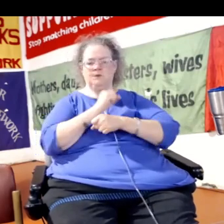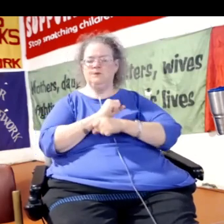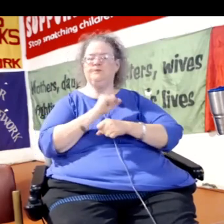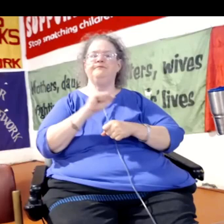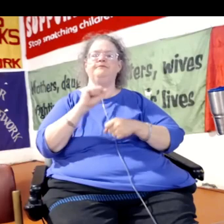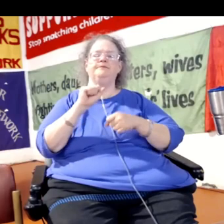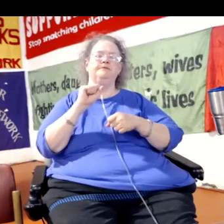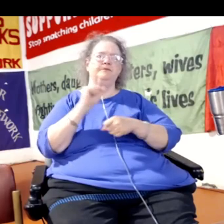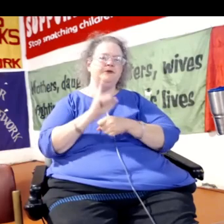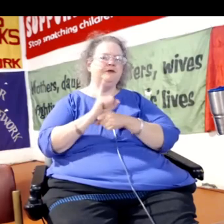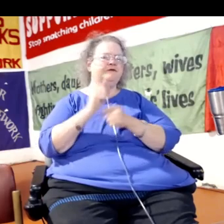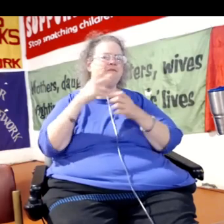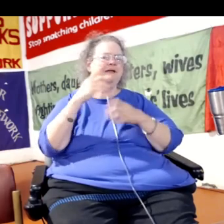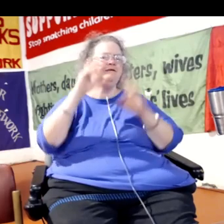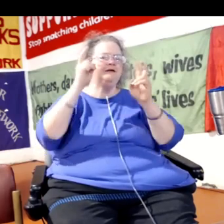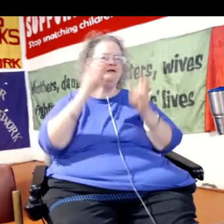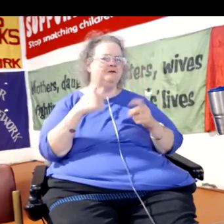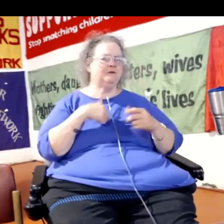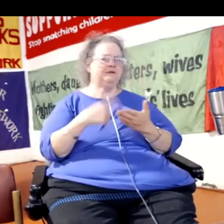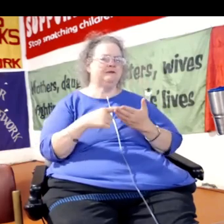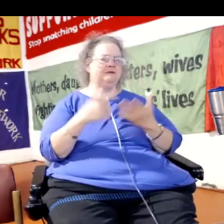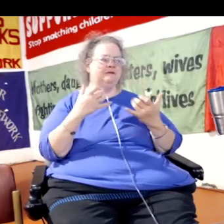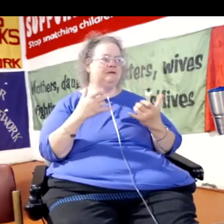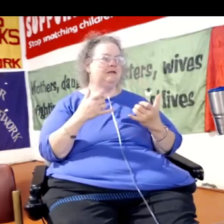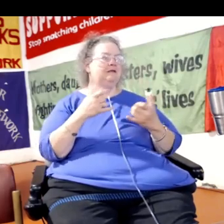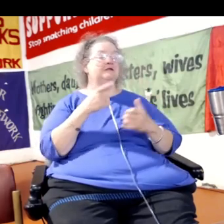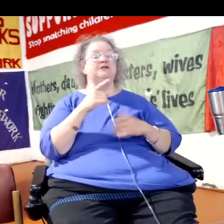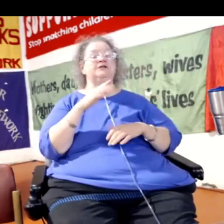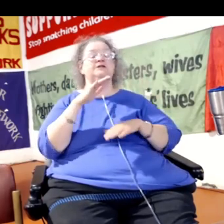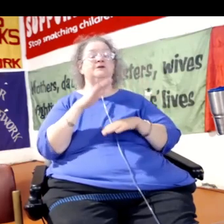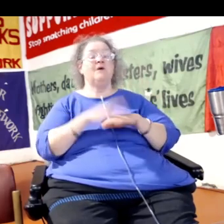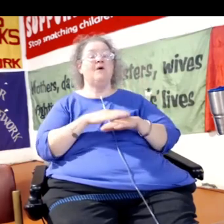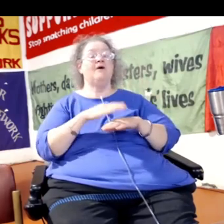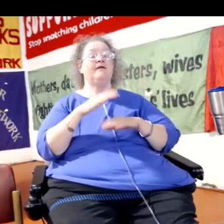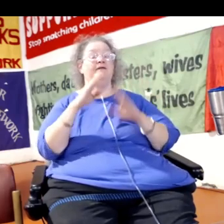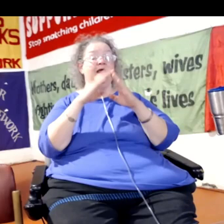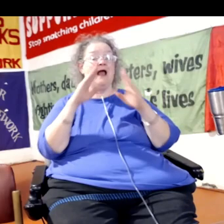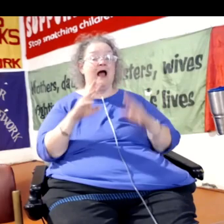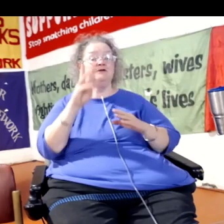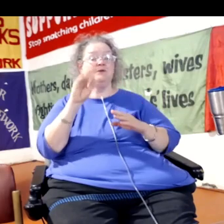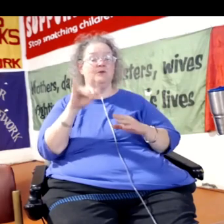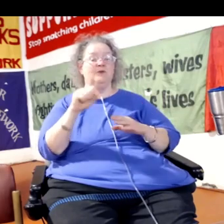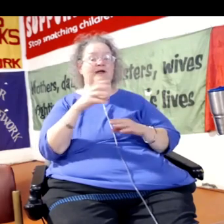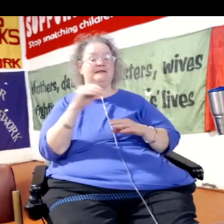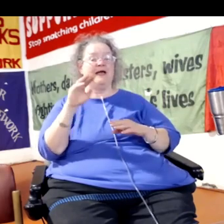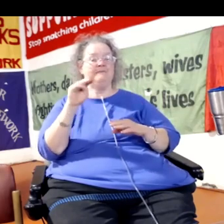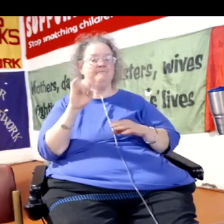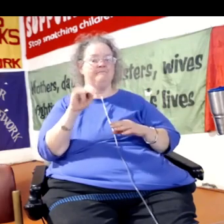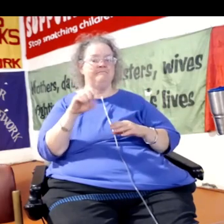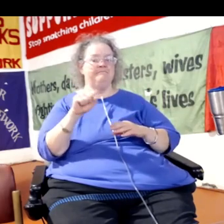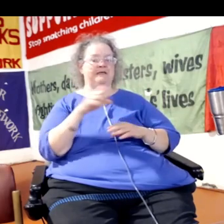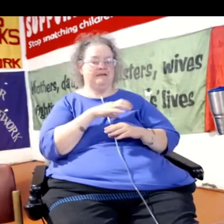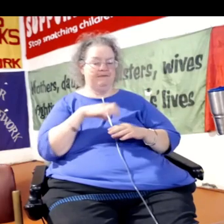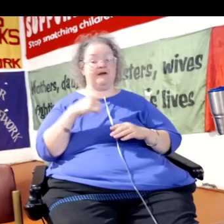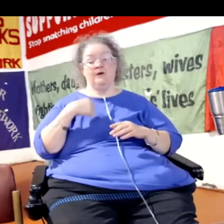today in Congress. She's on the powerful House Ways and Means Committee, and we actually supported her when she was trying